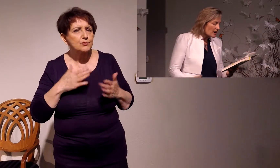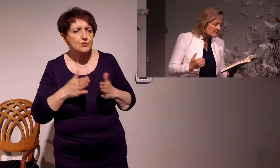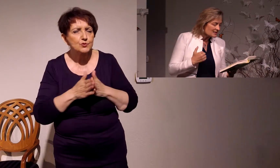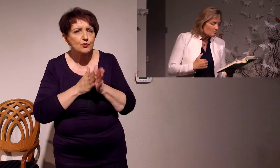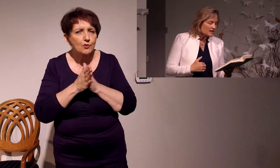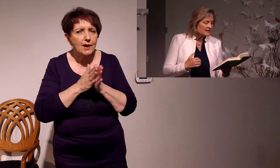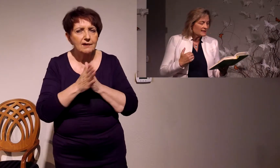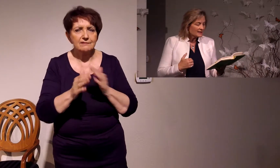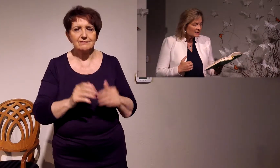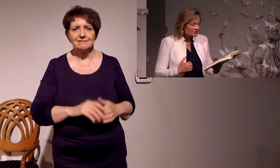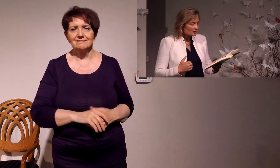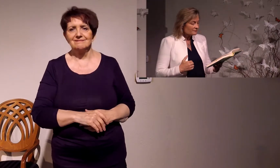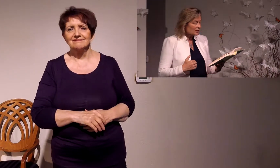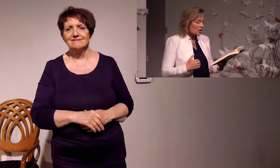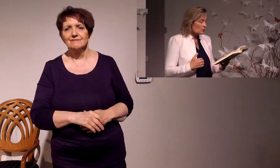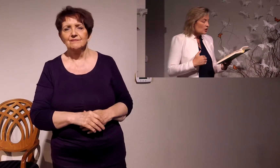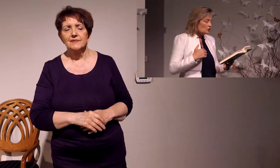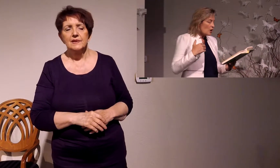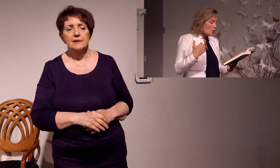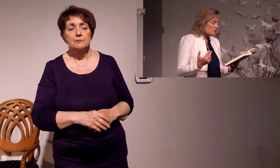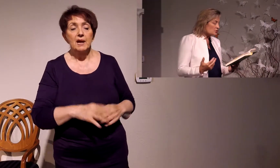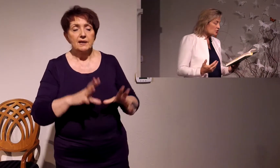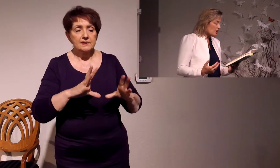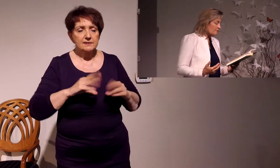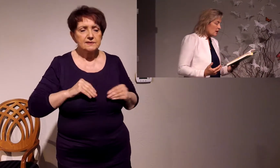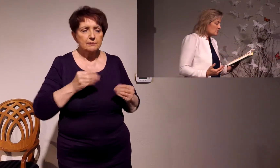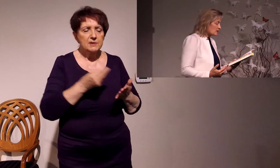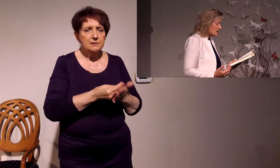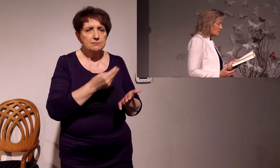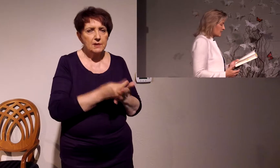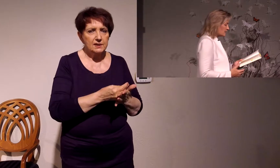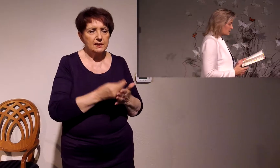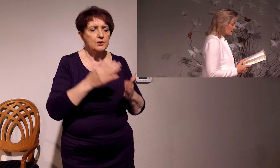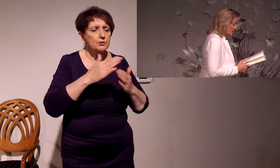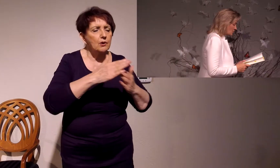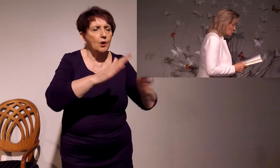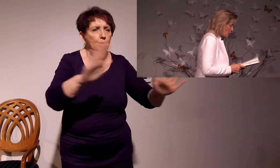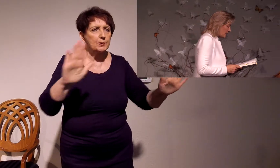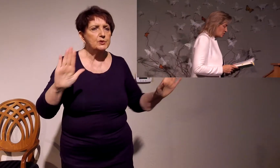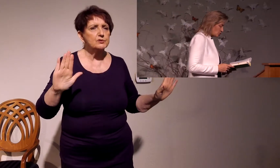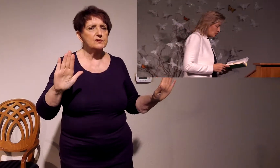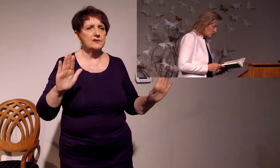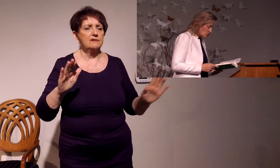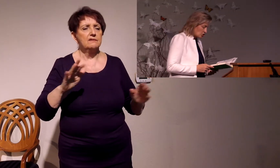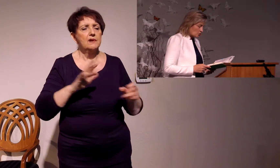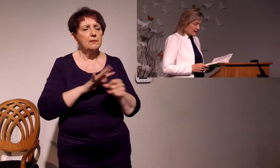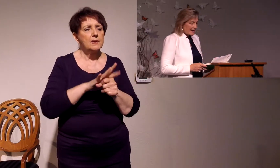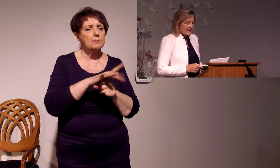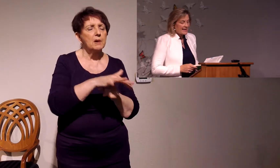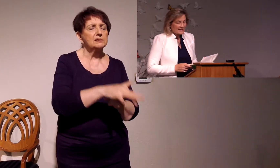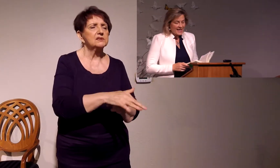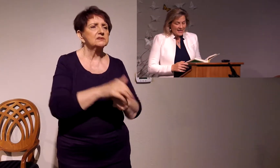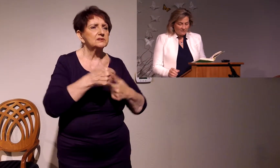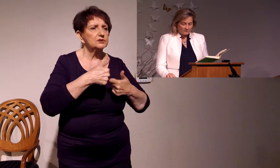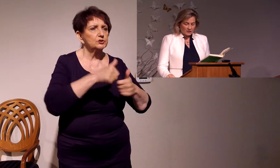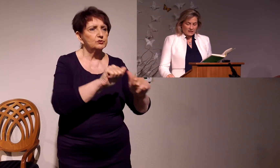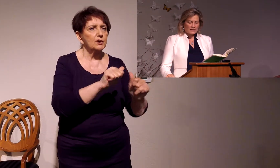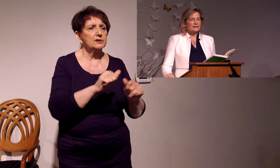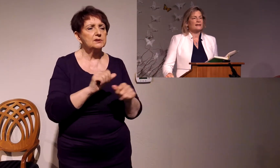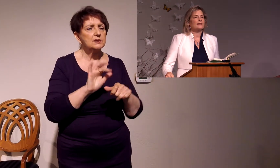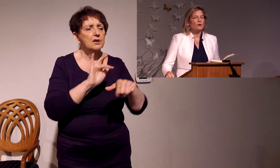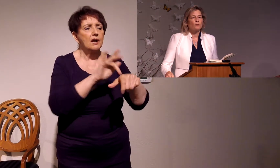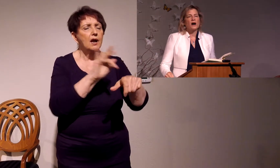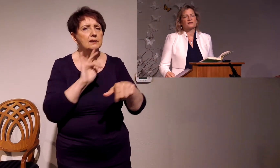By embracing money and getting into the flow, you open yourself up to the abundance that is trying to reach you in